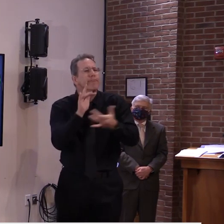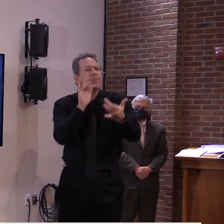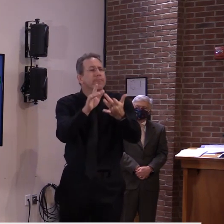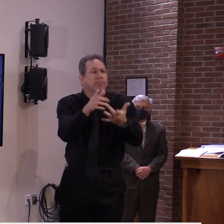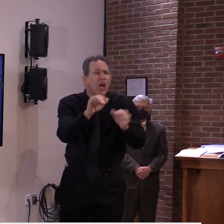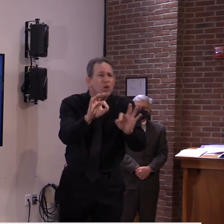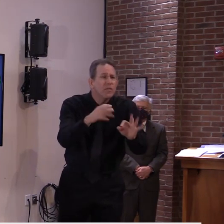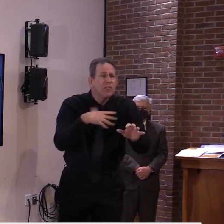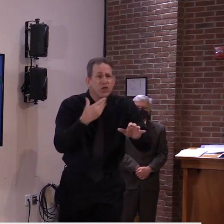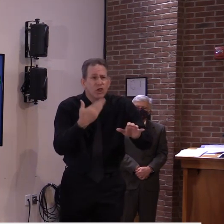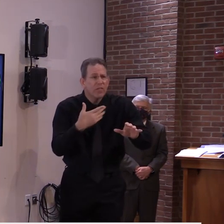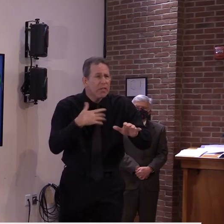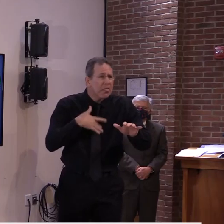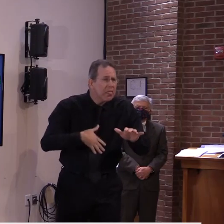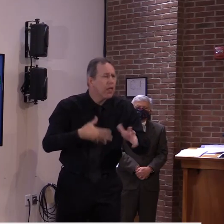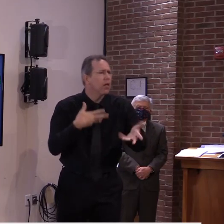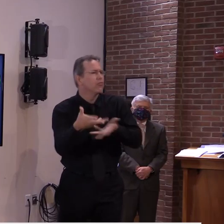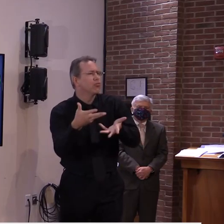Thank you.